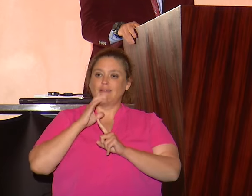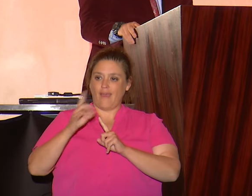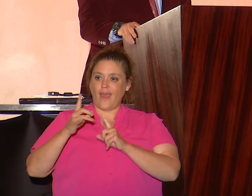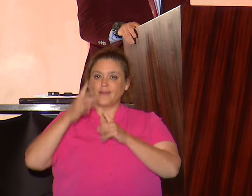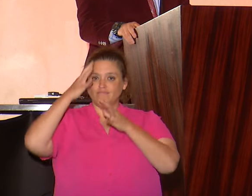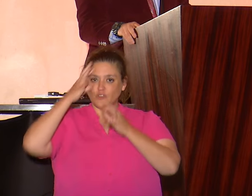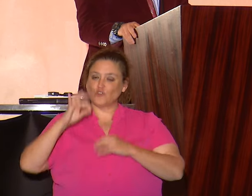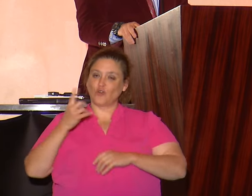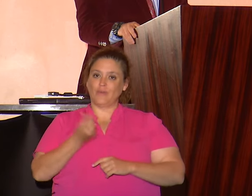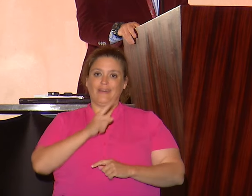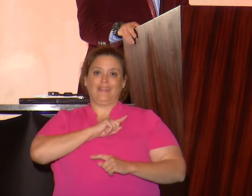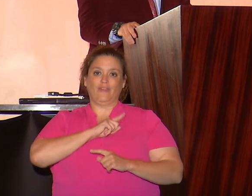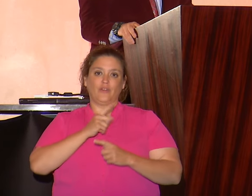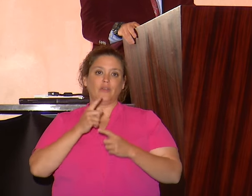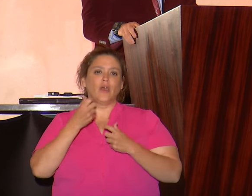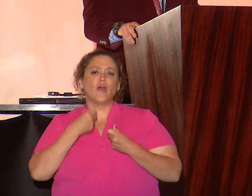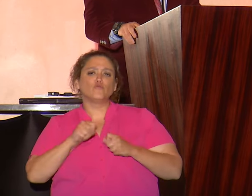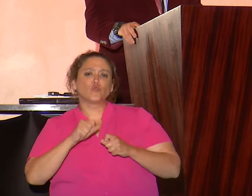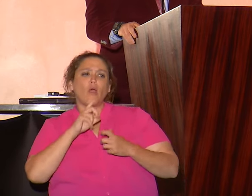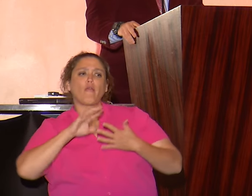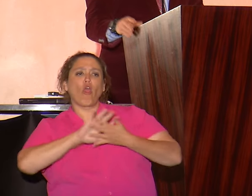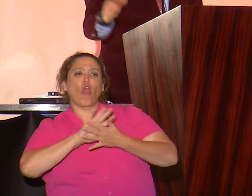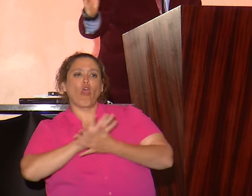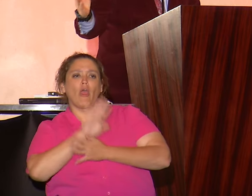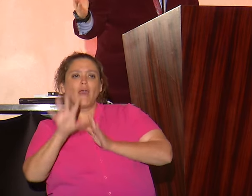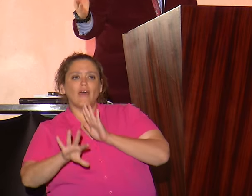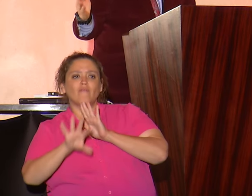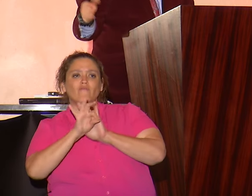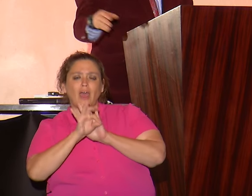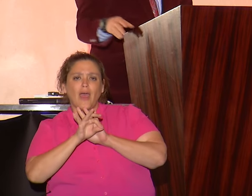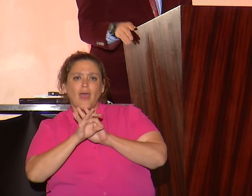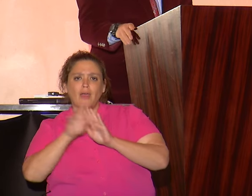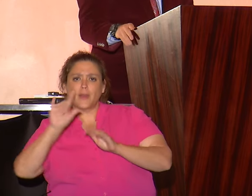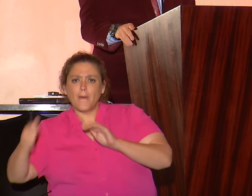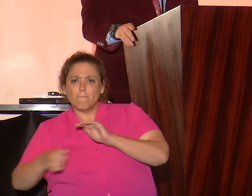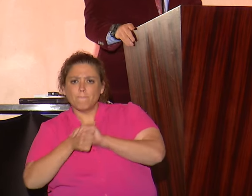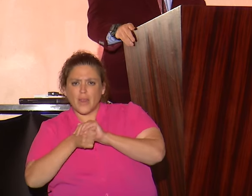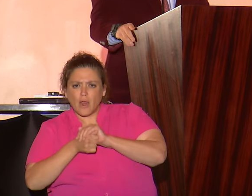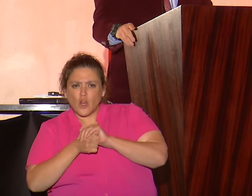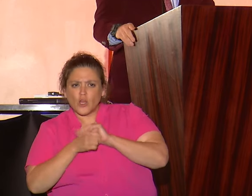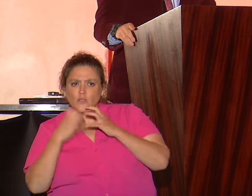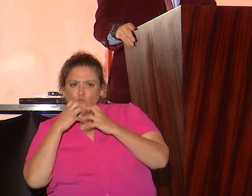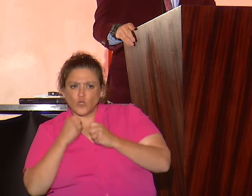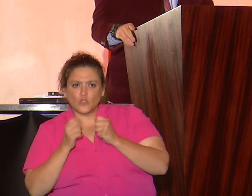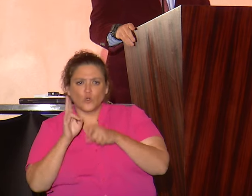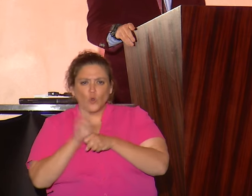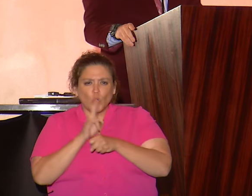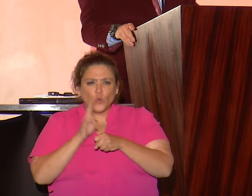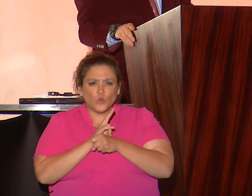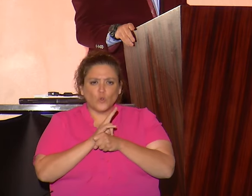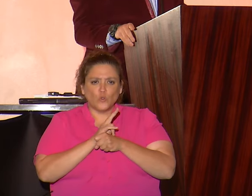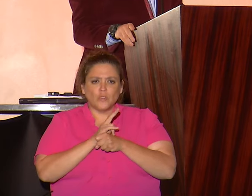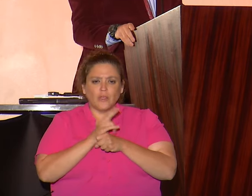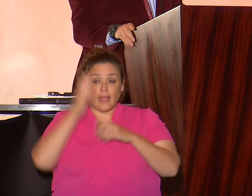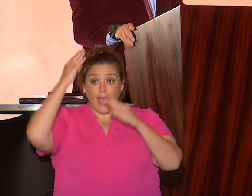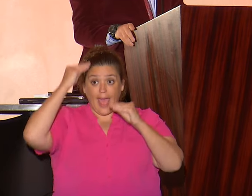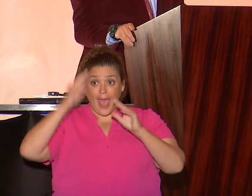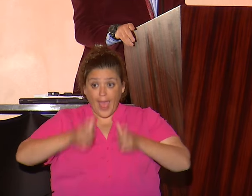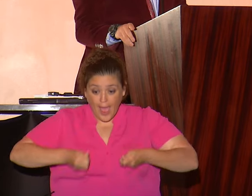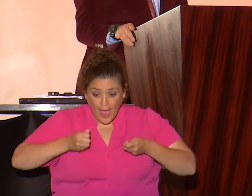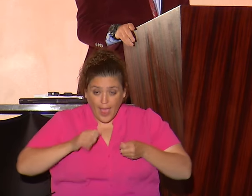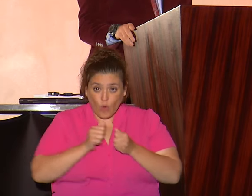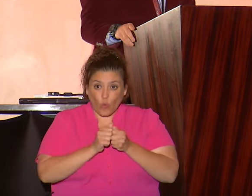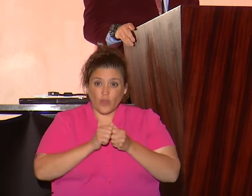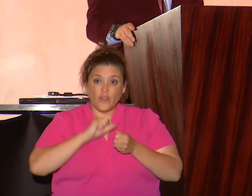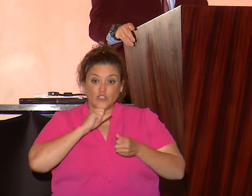find buried treasure by way of a looking glass, which involved using a stone he kept in his hat as a